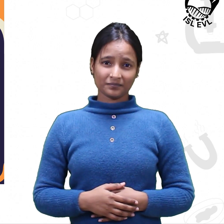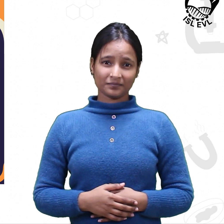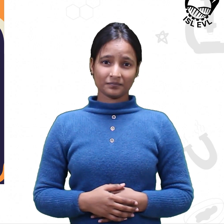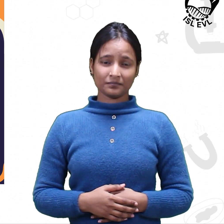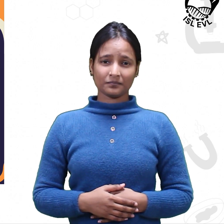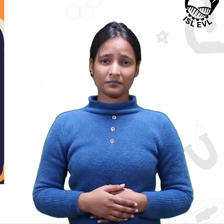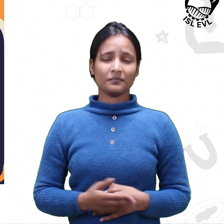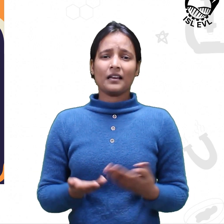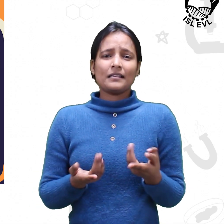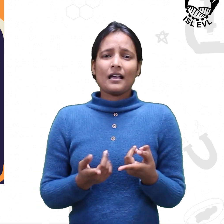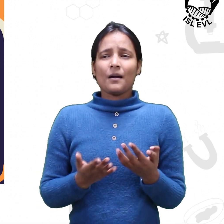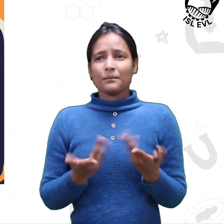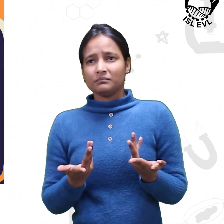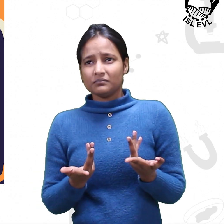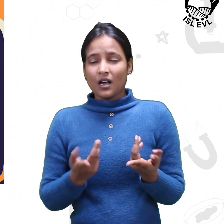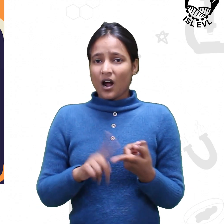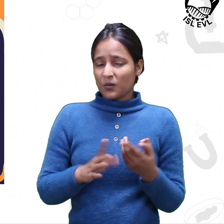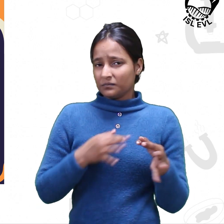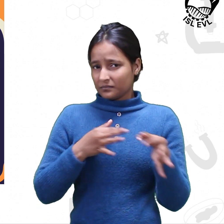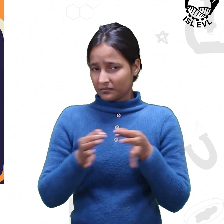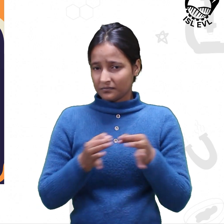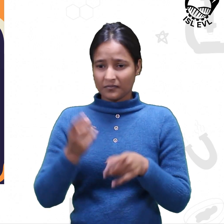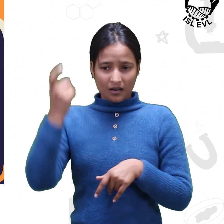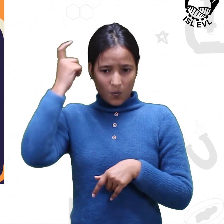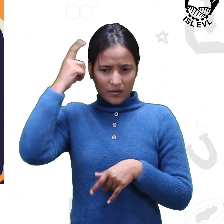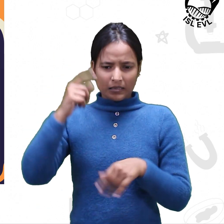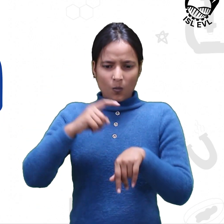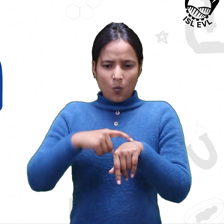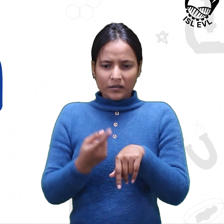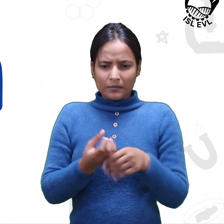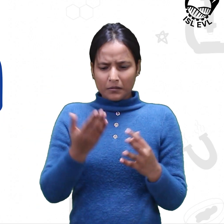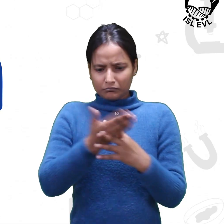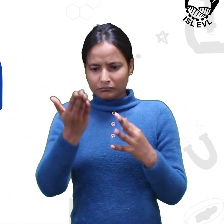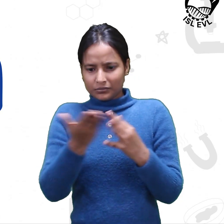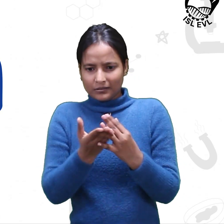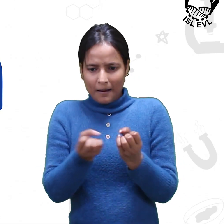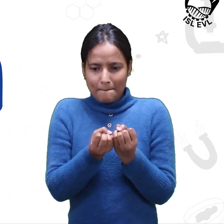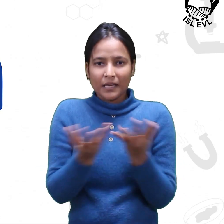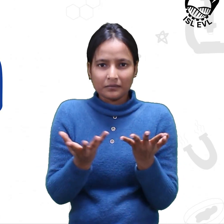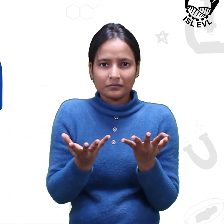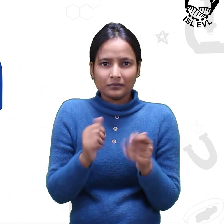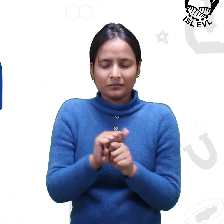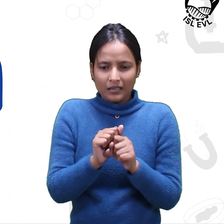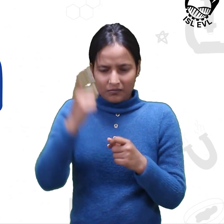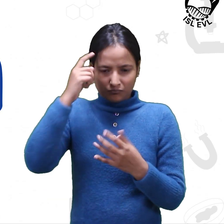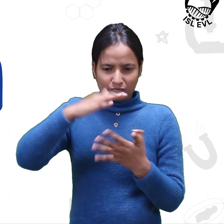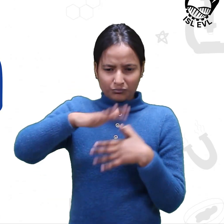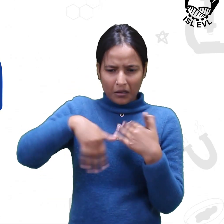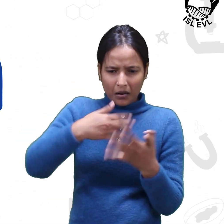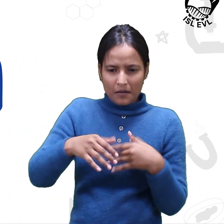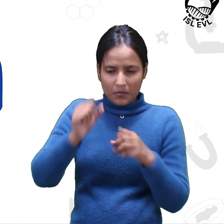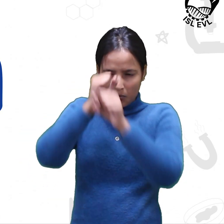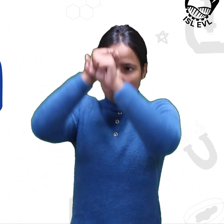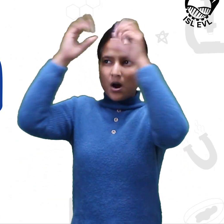to reorganize multiple sets of information at one time. Like it is multitasking with many memories.